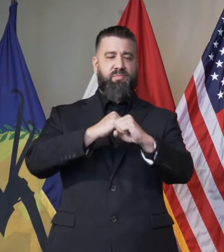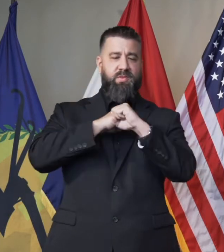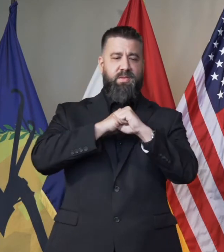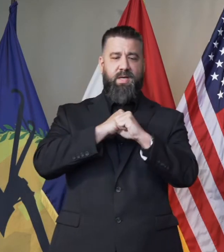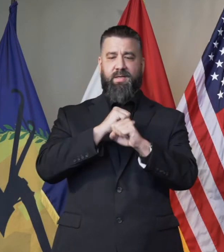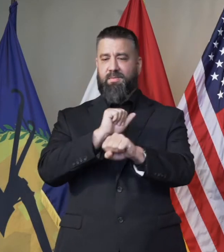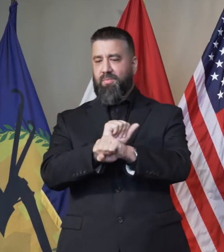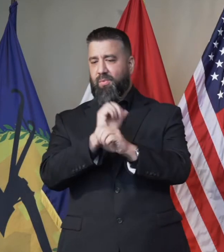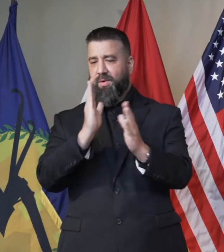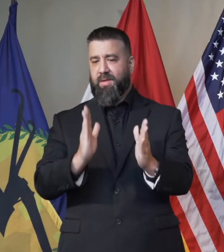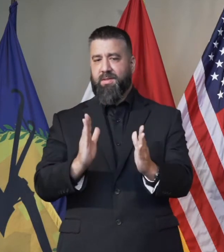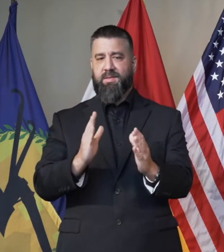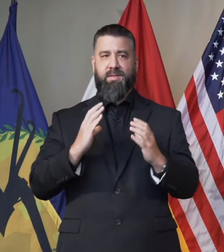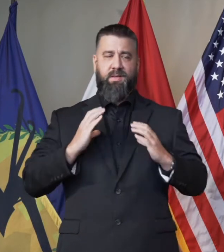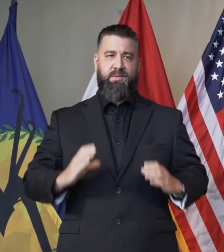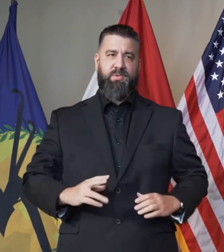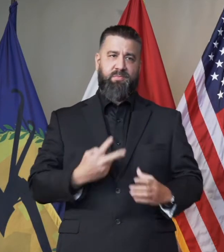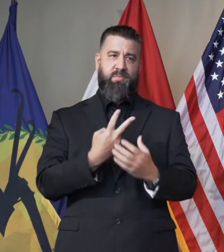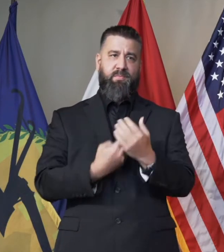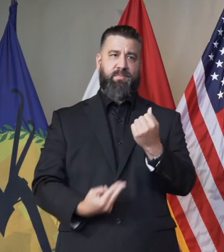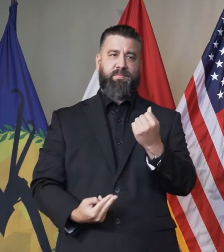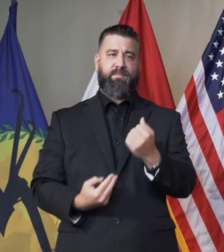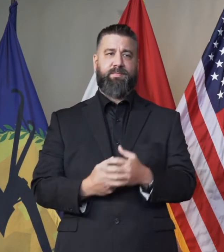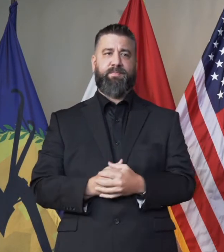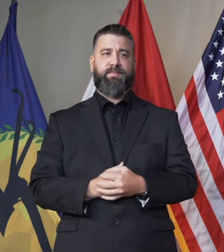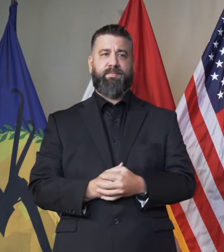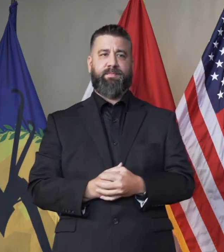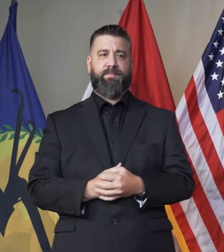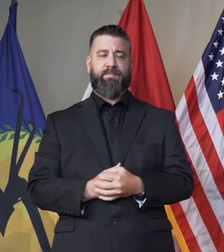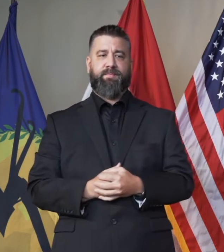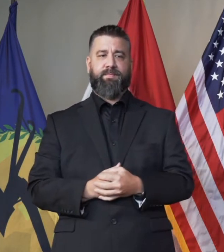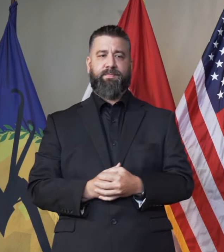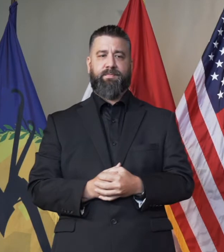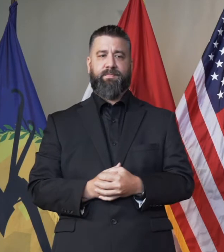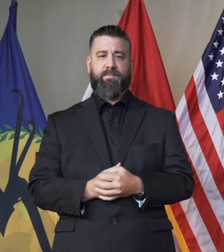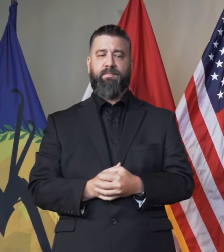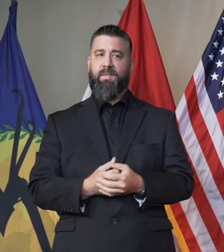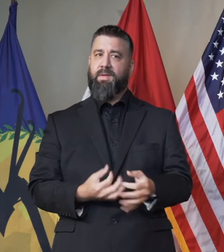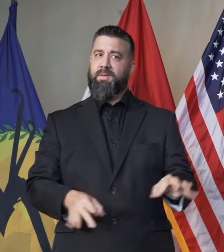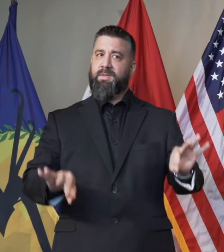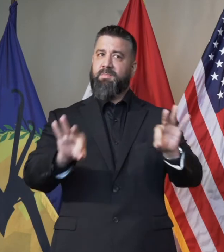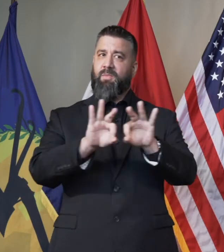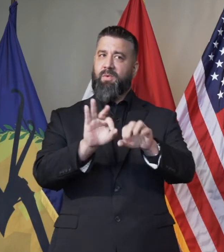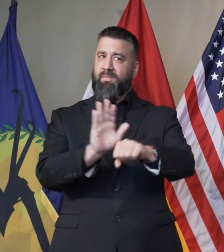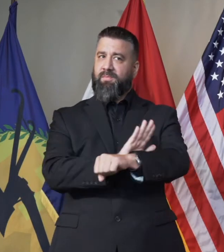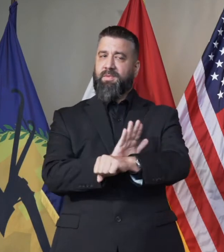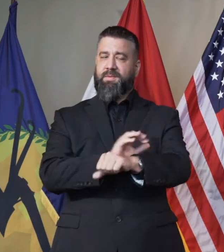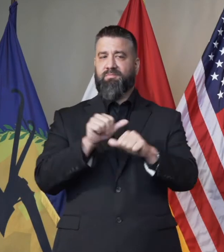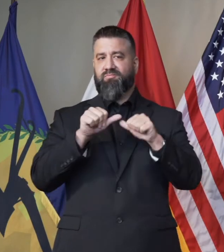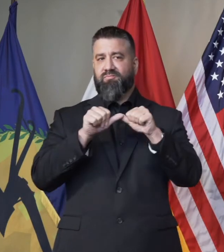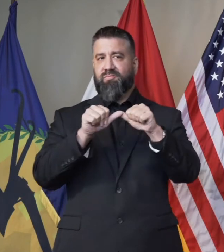safe. It is critical that those efforts continue.